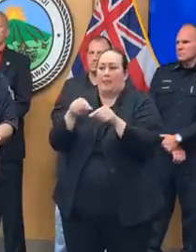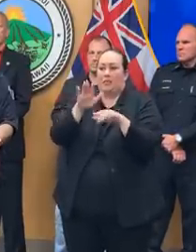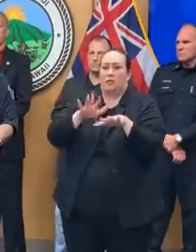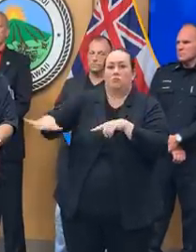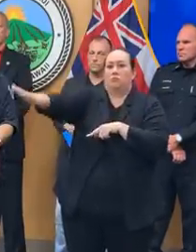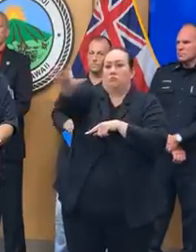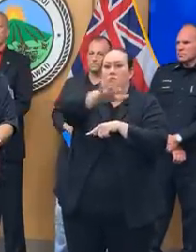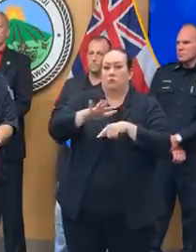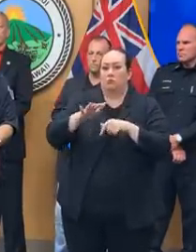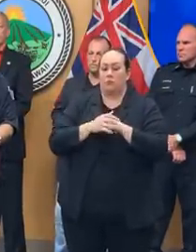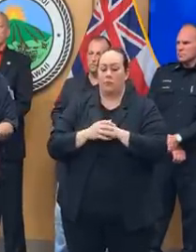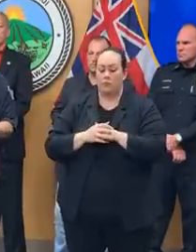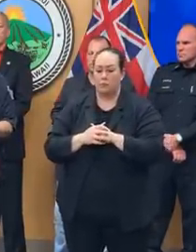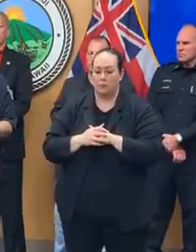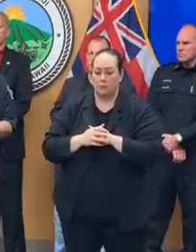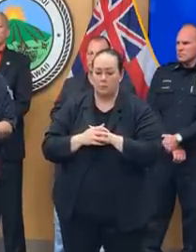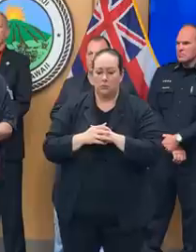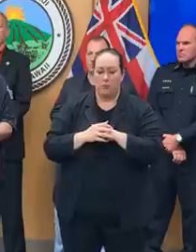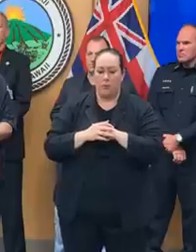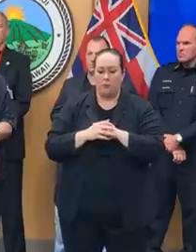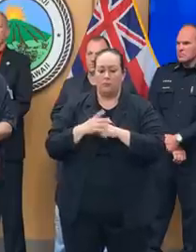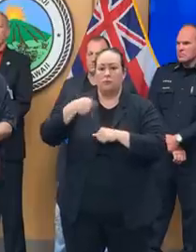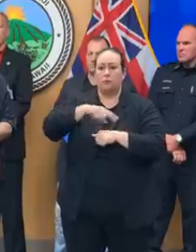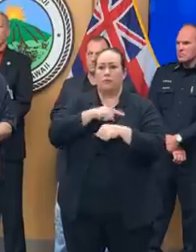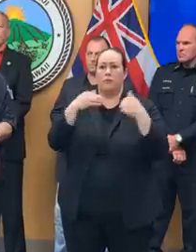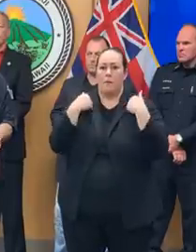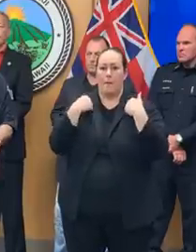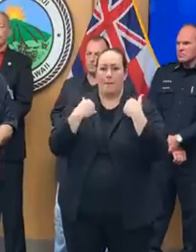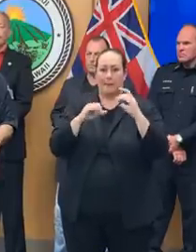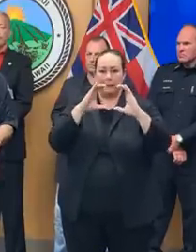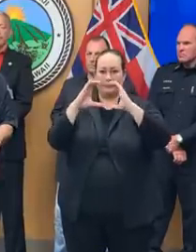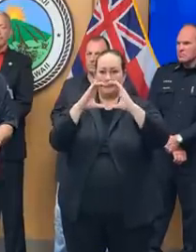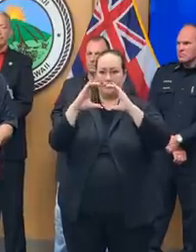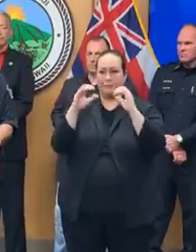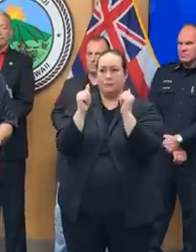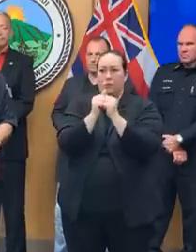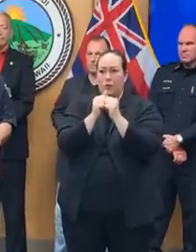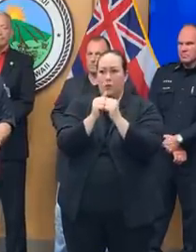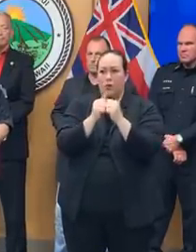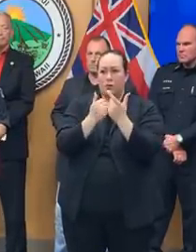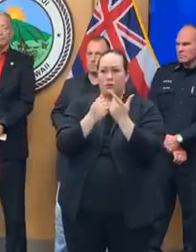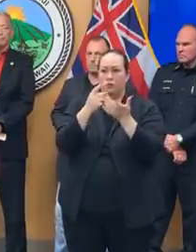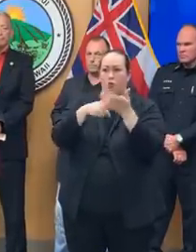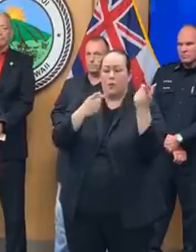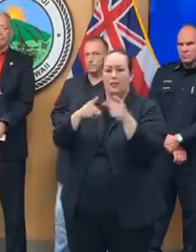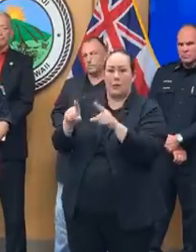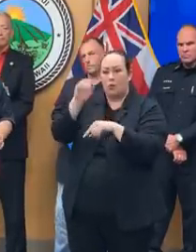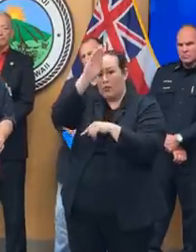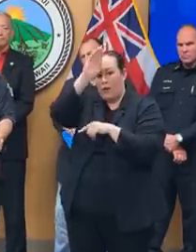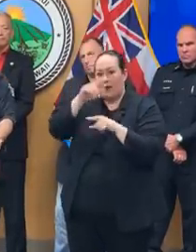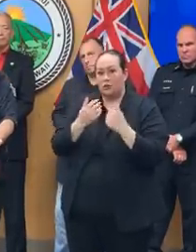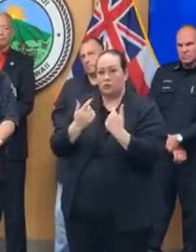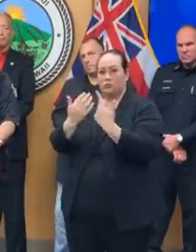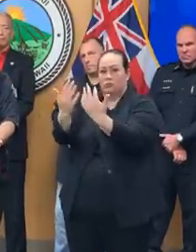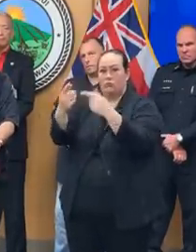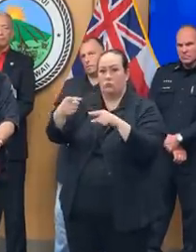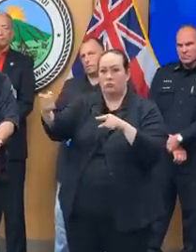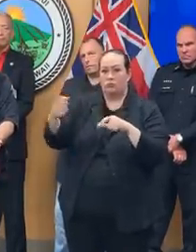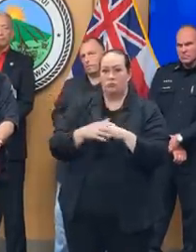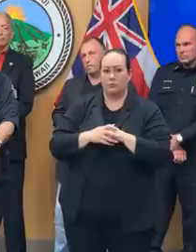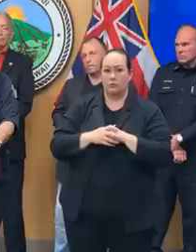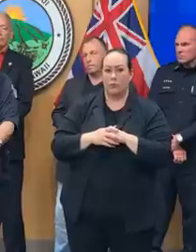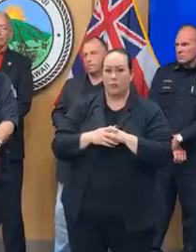comes from, but I can tell you that we did have communication with the field at that point. Okay, and when did you find out that people were in